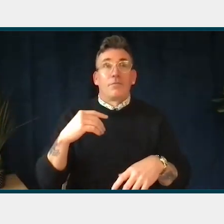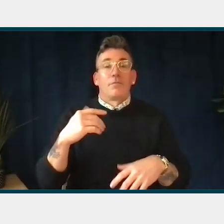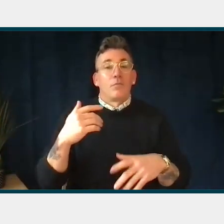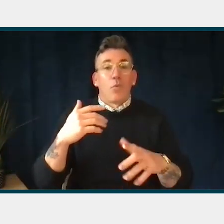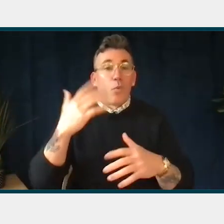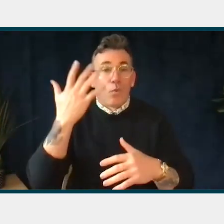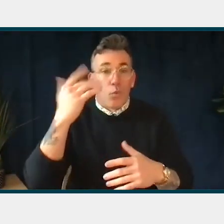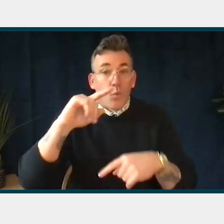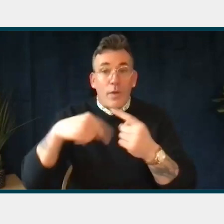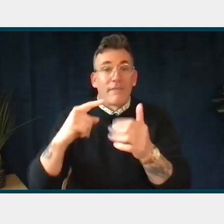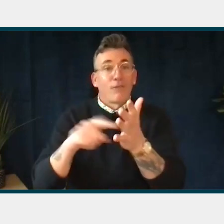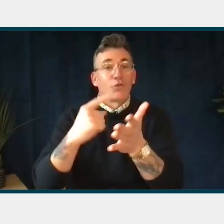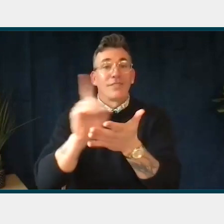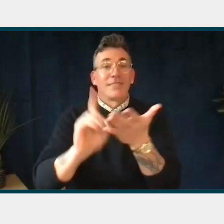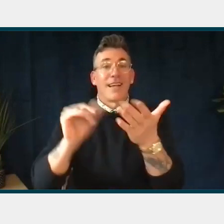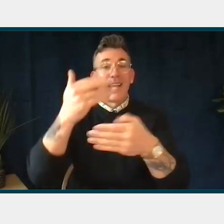it.